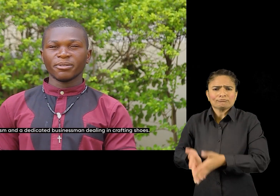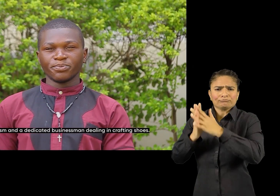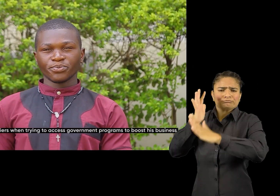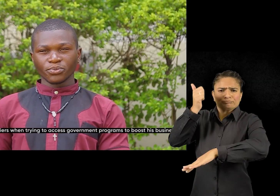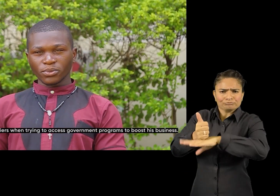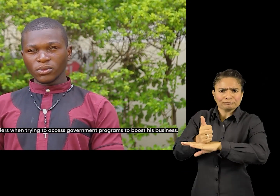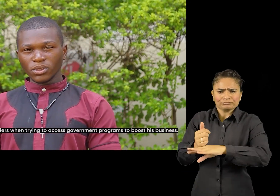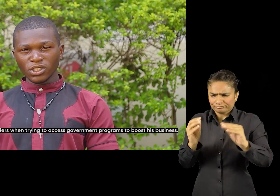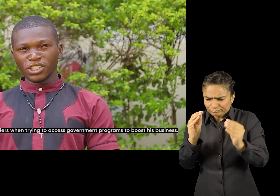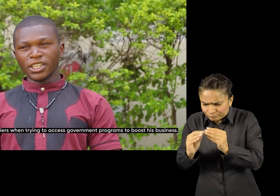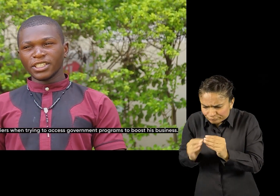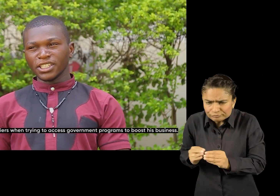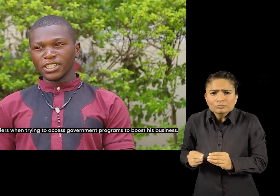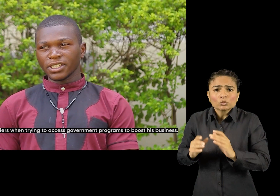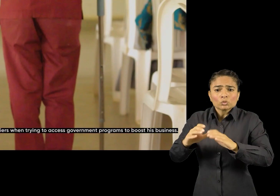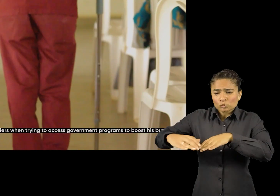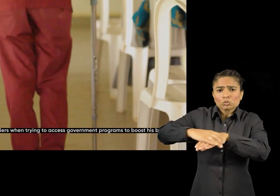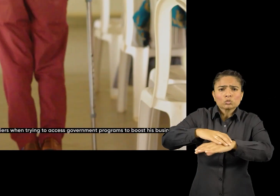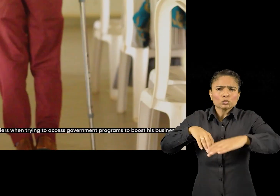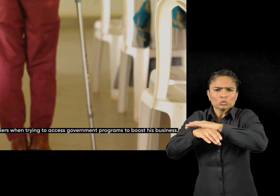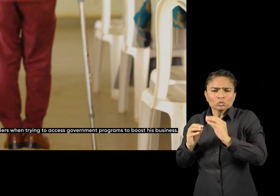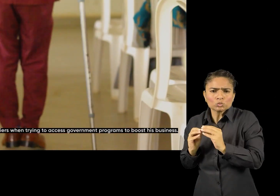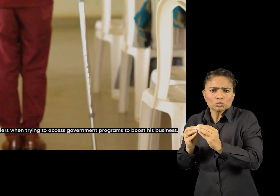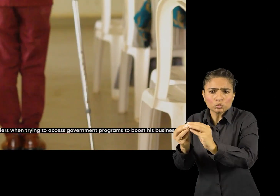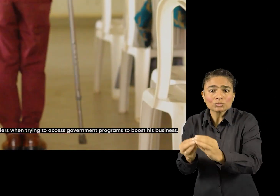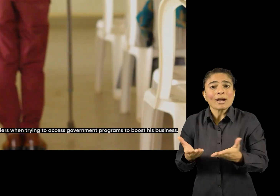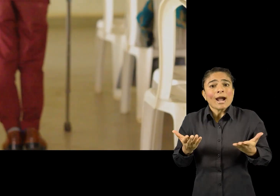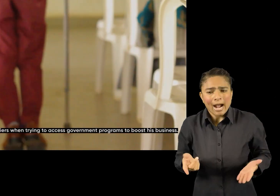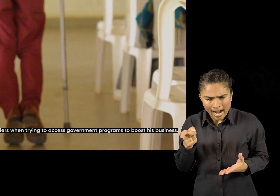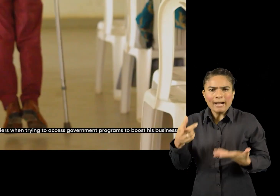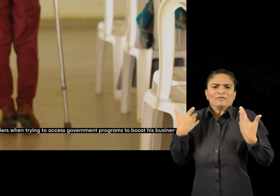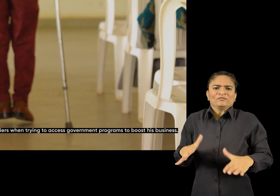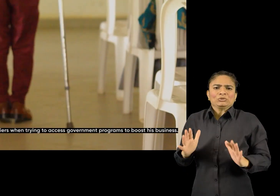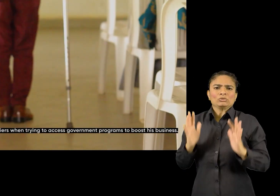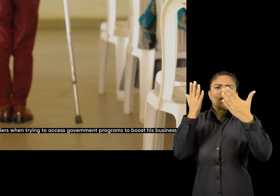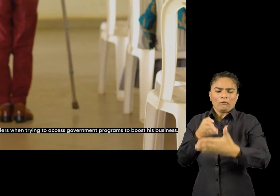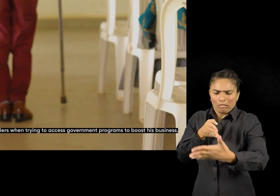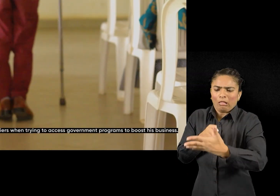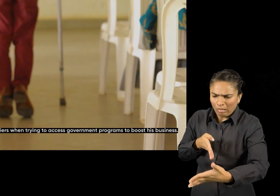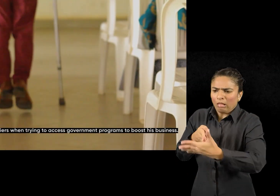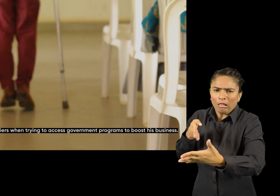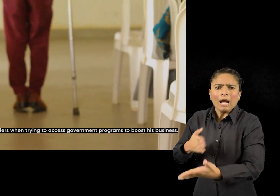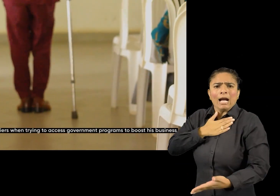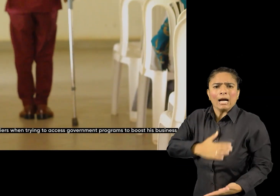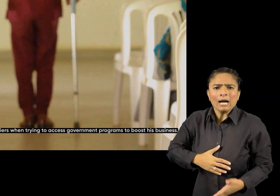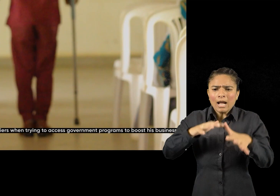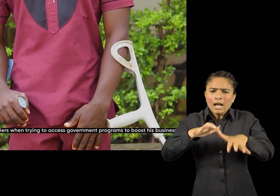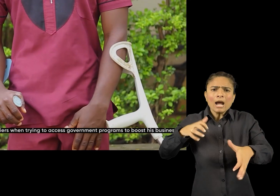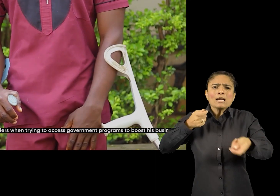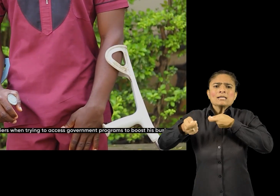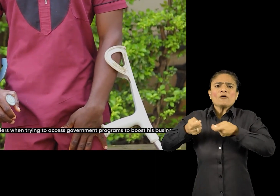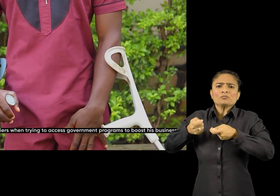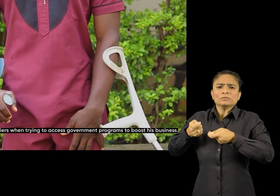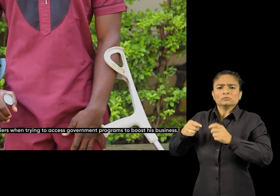dedicated businessman dealing in crafting shoes. However, he has encountered barriers when trying to access